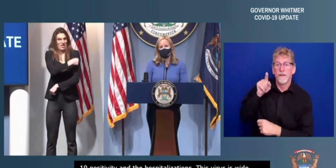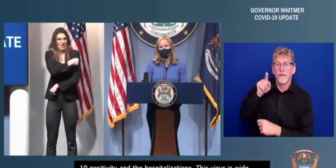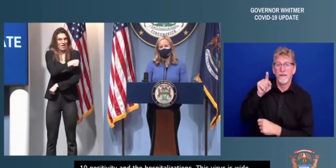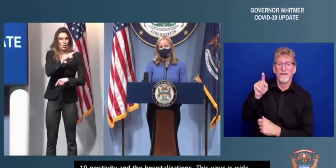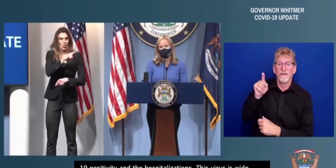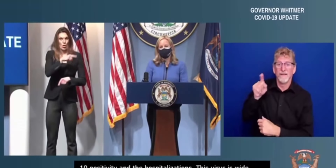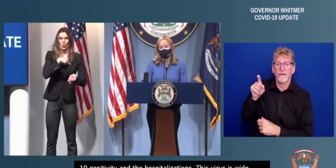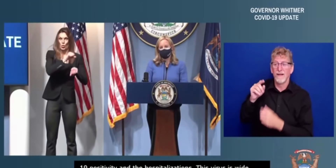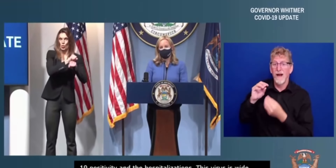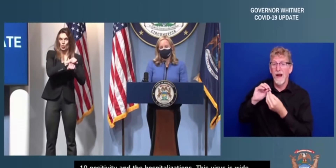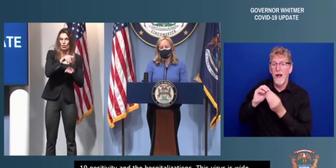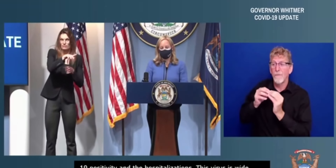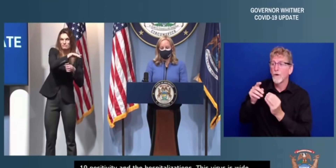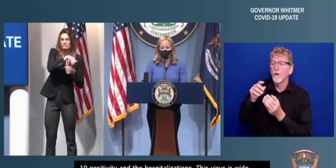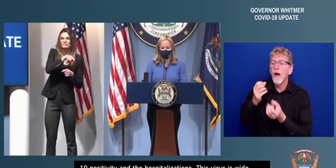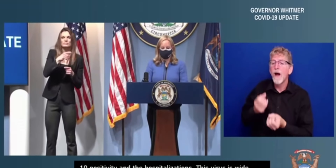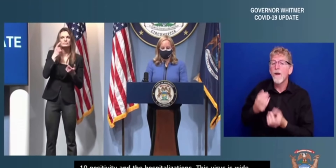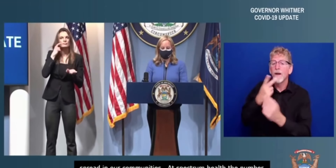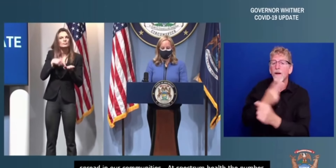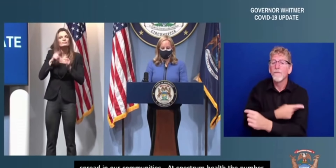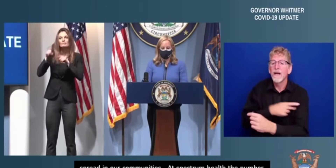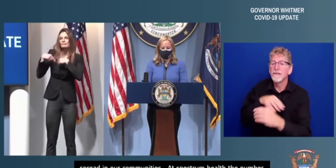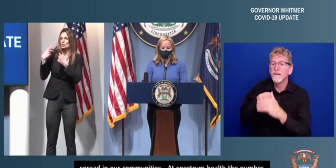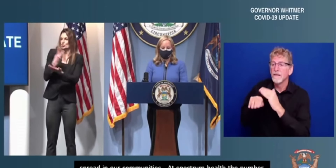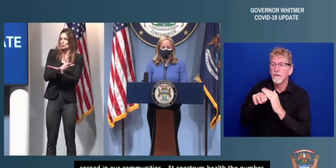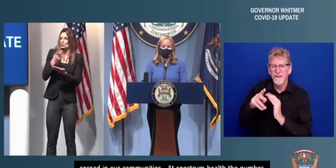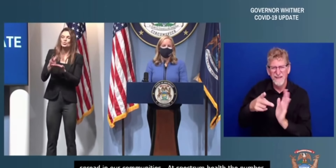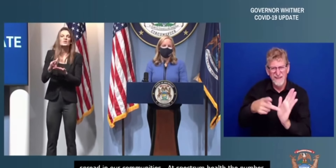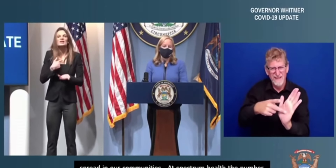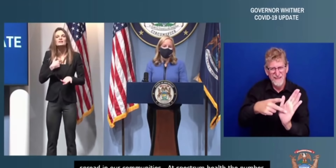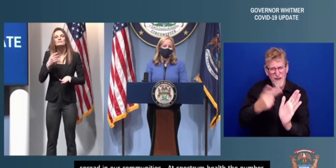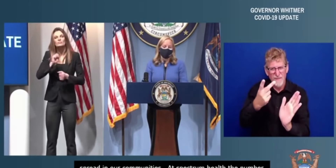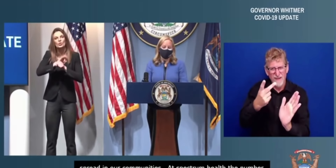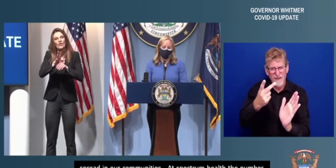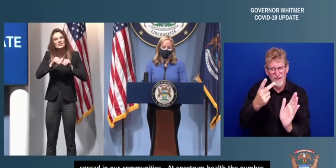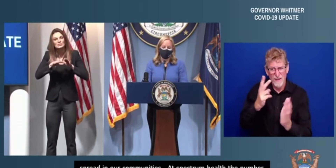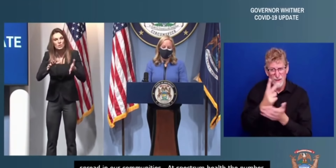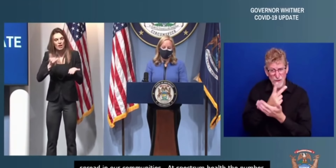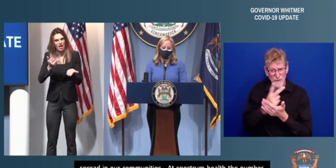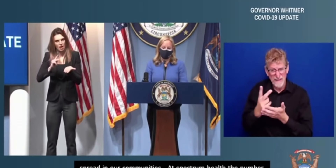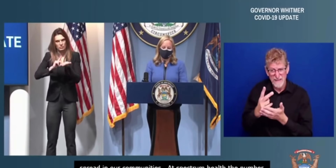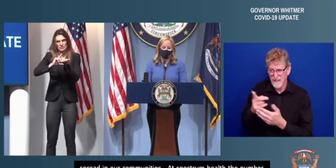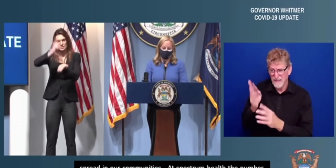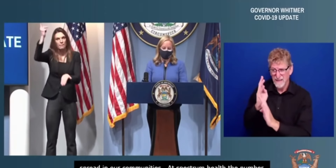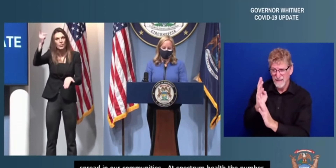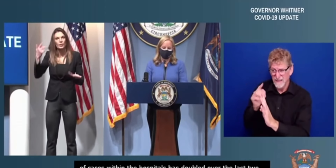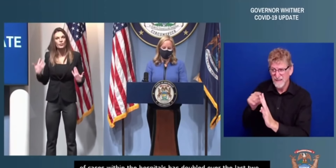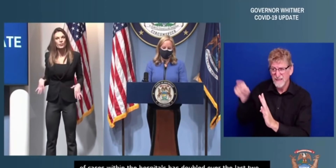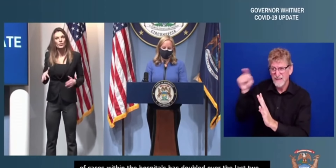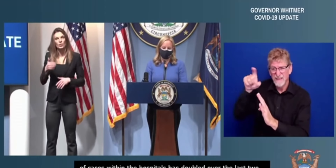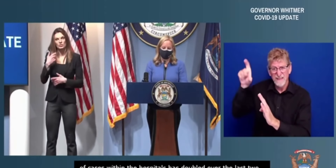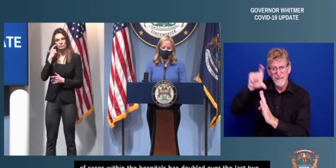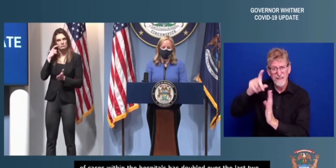within our hospitals has doubled over the last 2 weeks, and it continues to climb each day.